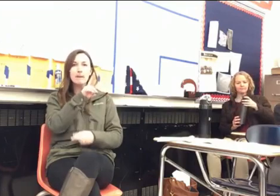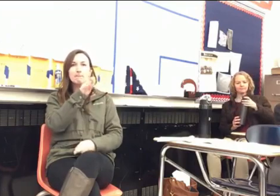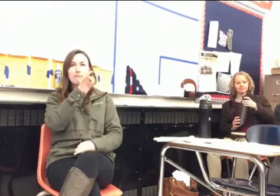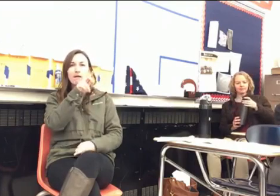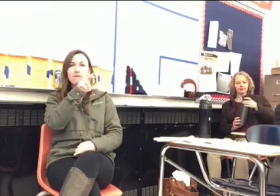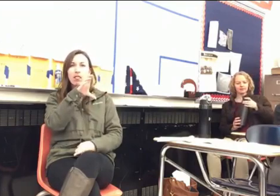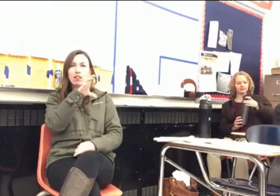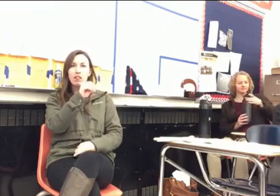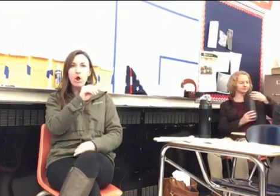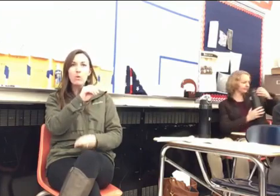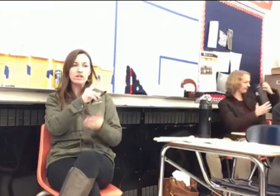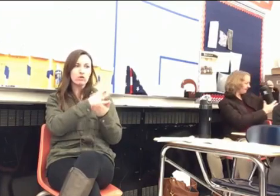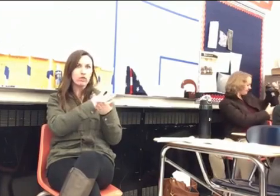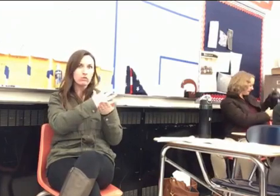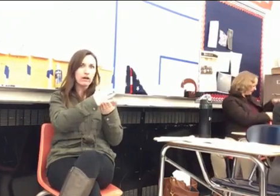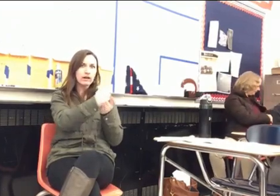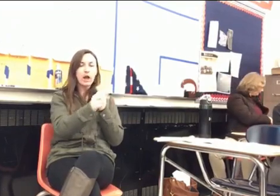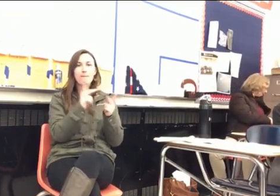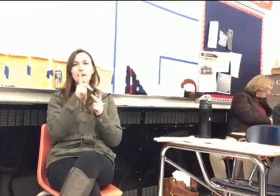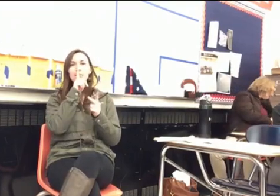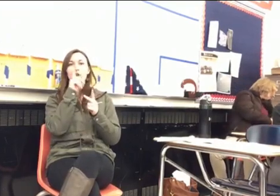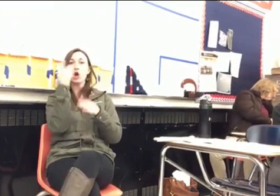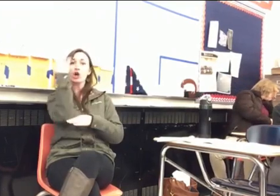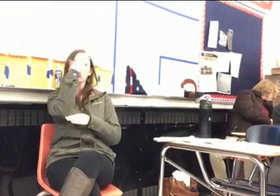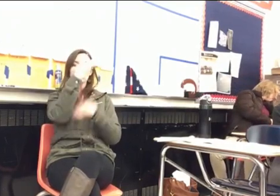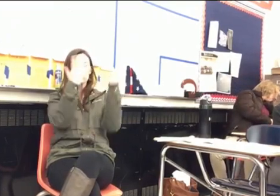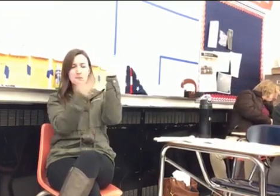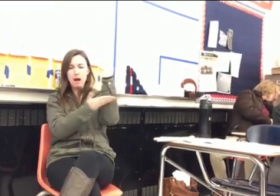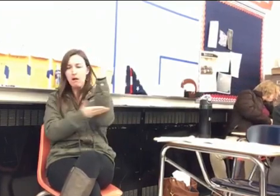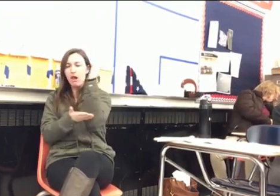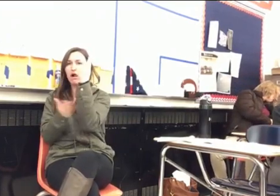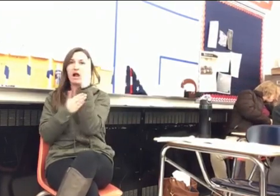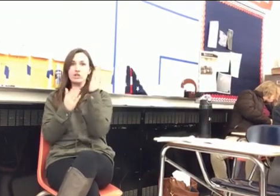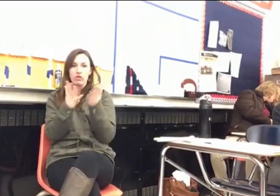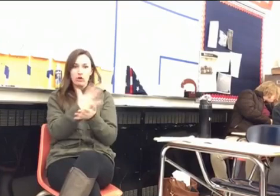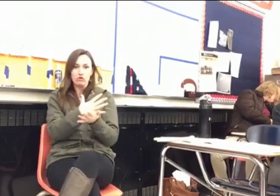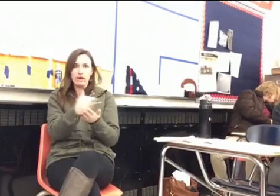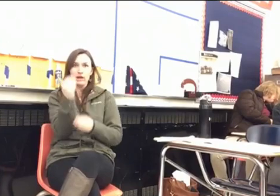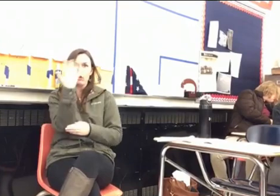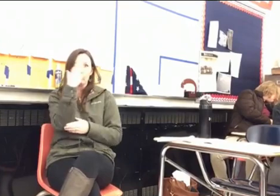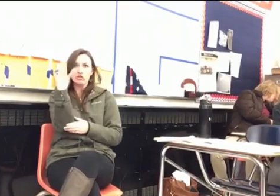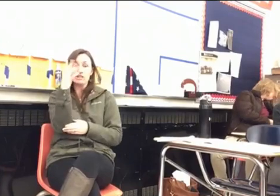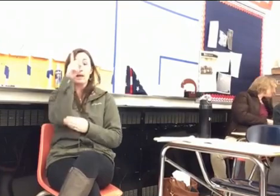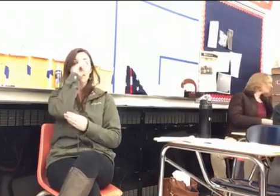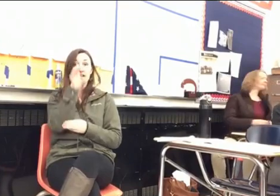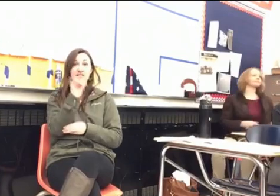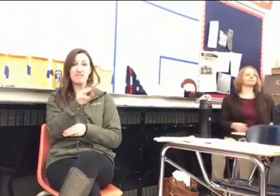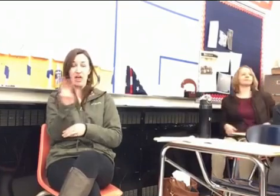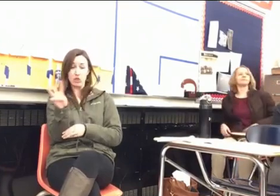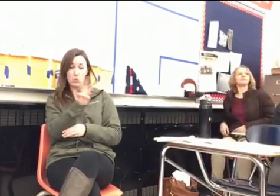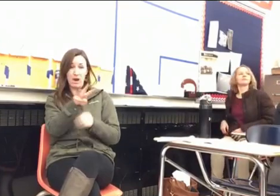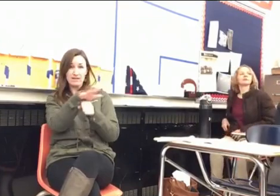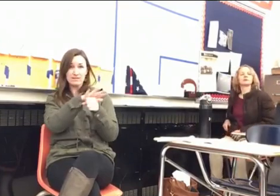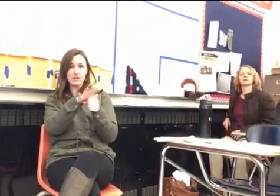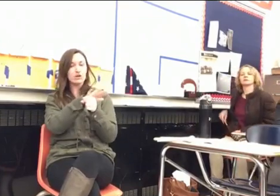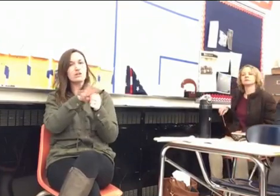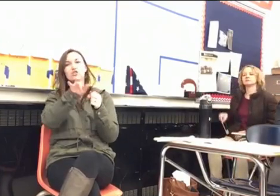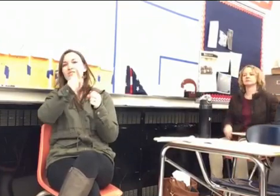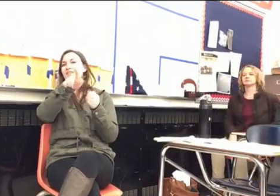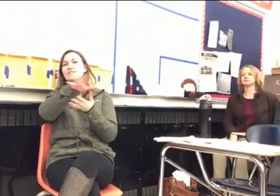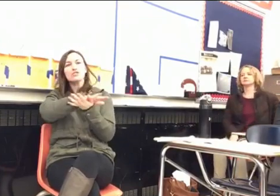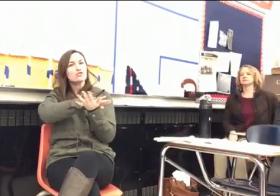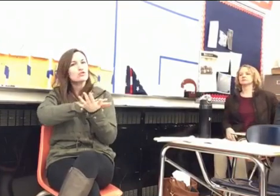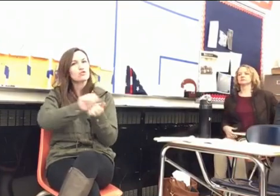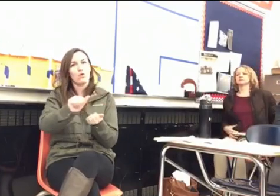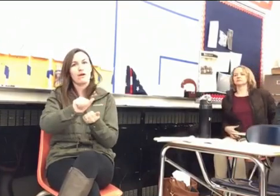it and completely destroying it. And the problem is because of that, the entire westward area is being completely destroyed. Now,